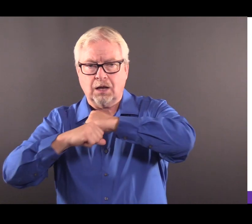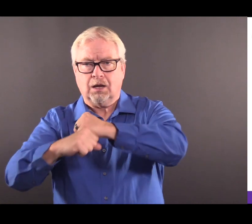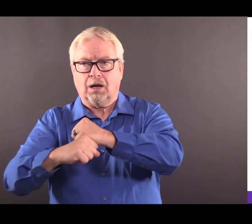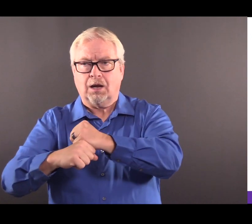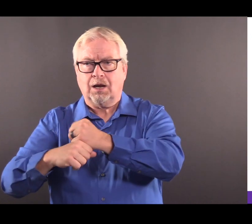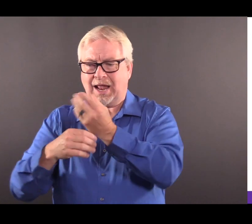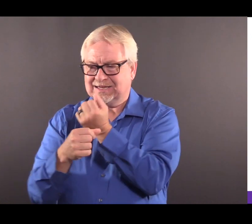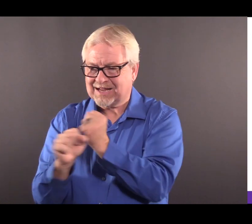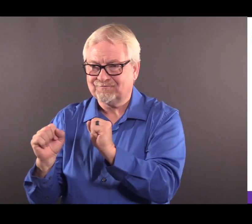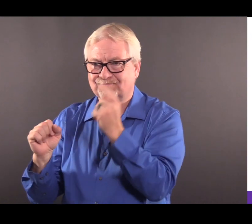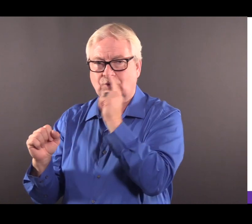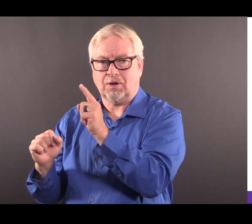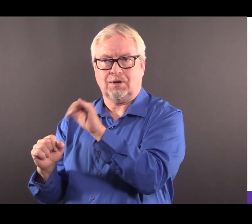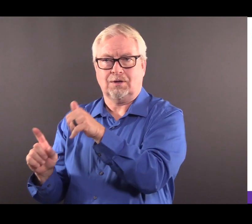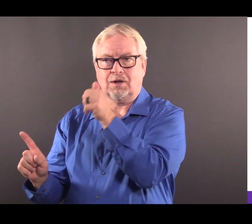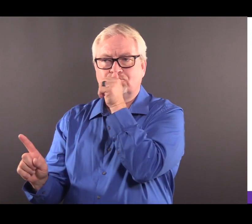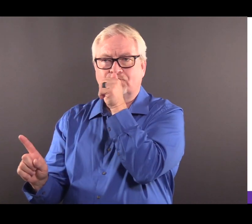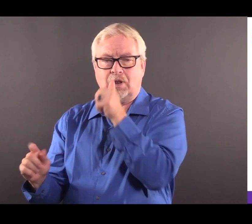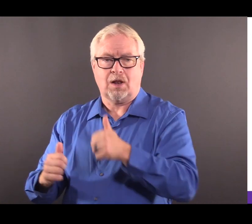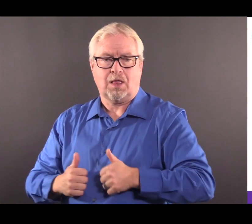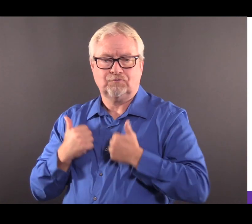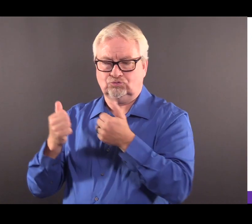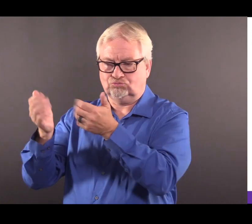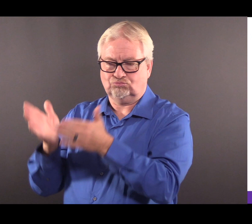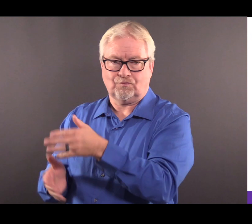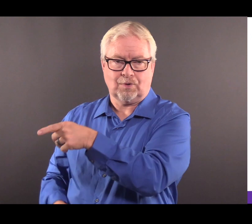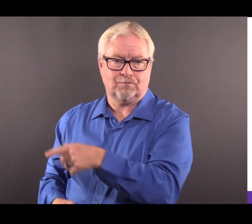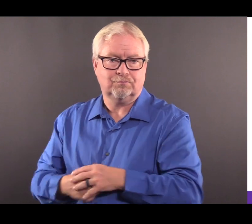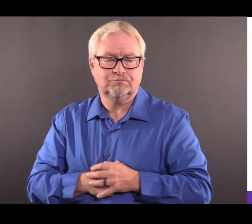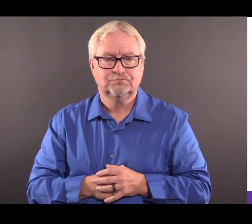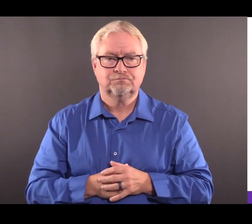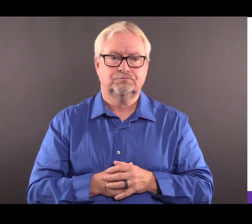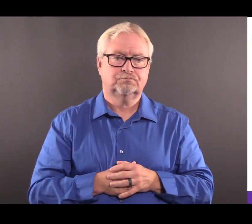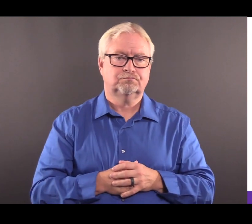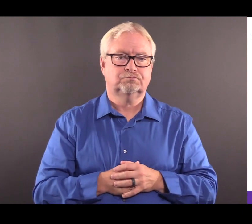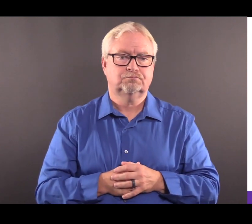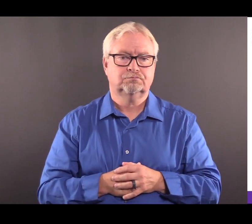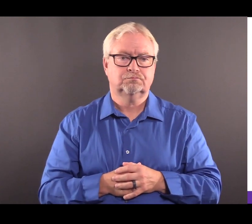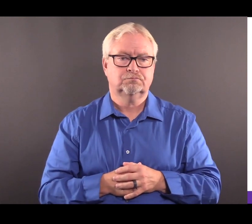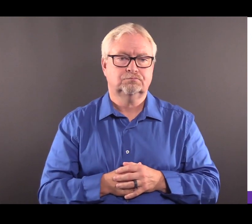that protects the safety and privacy of the survivor.